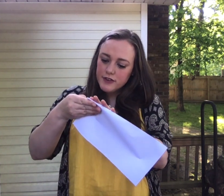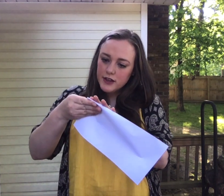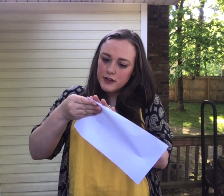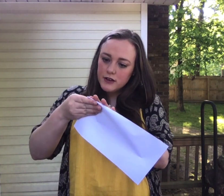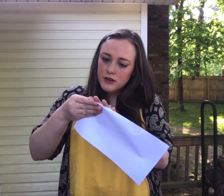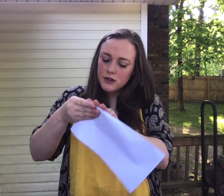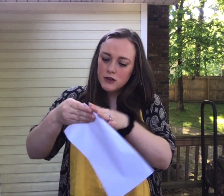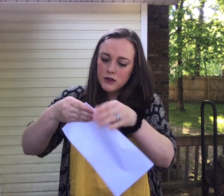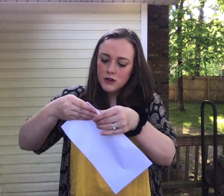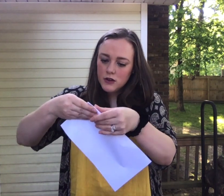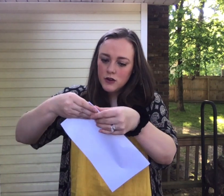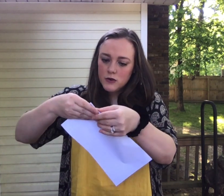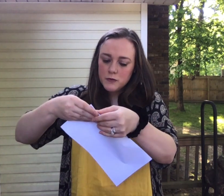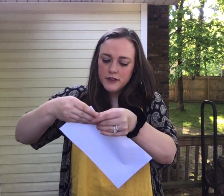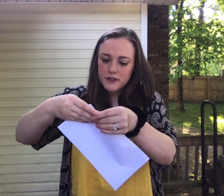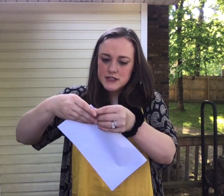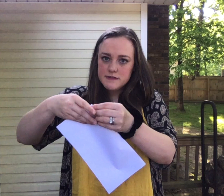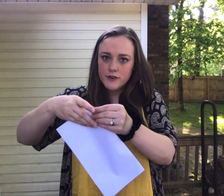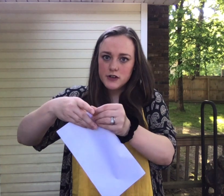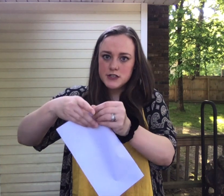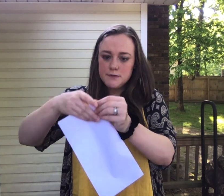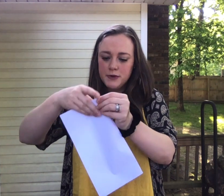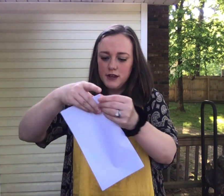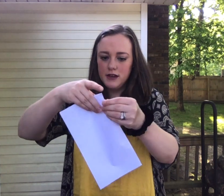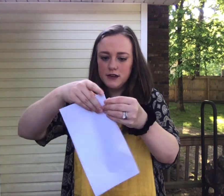even with this first piece.